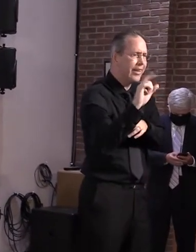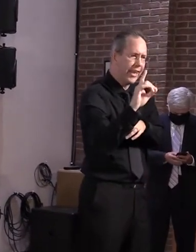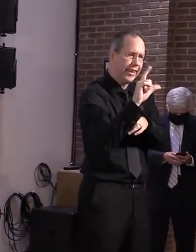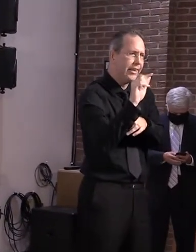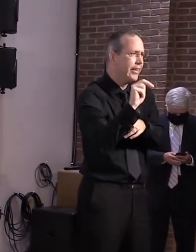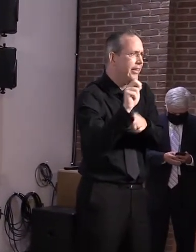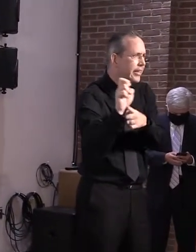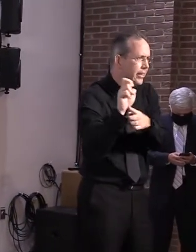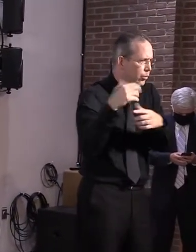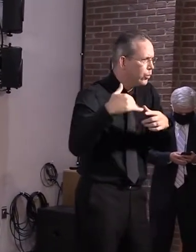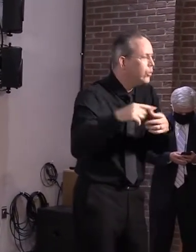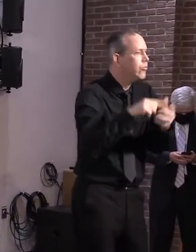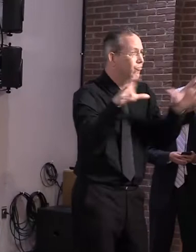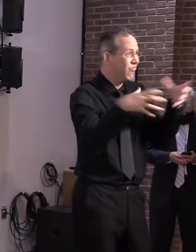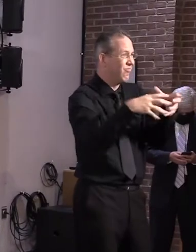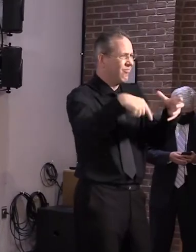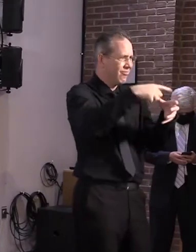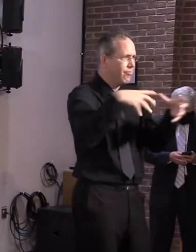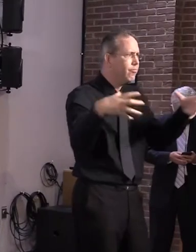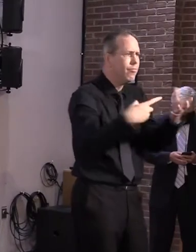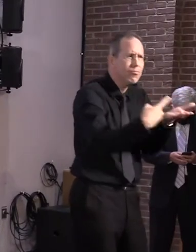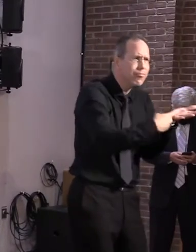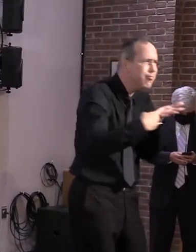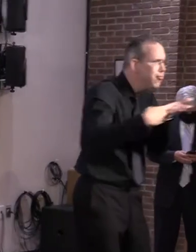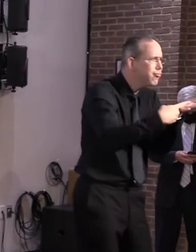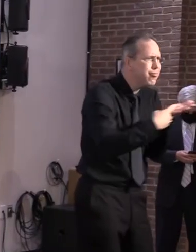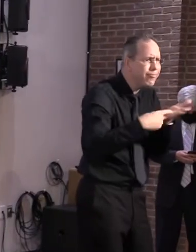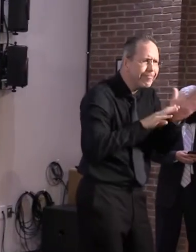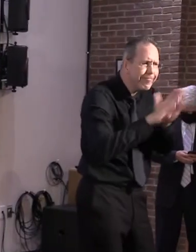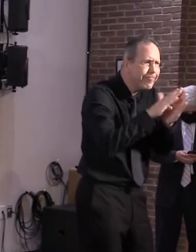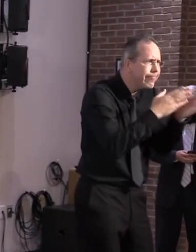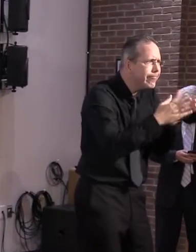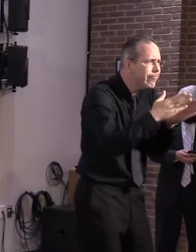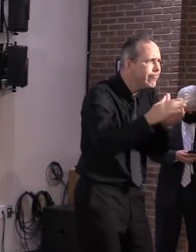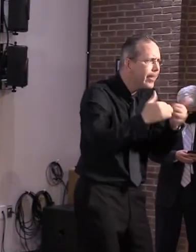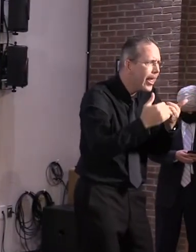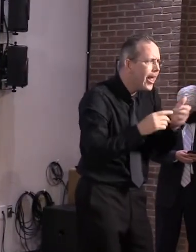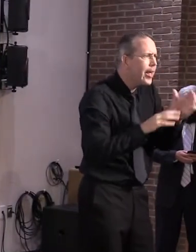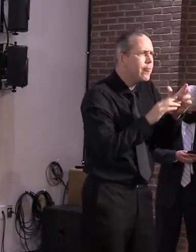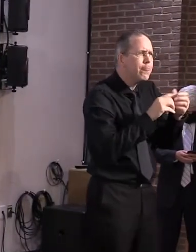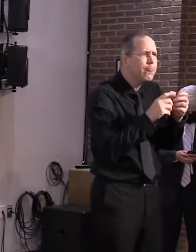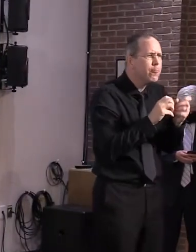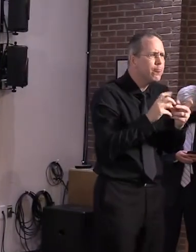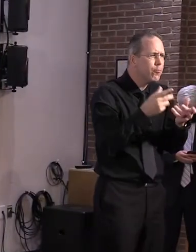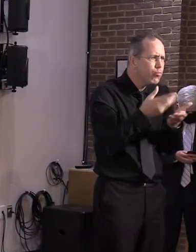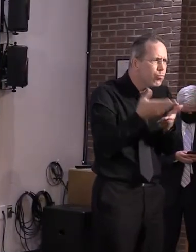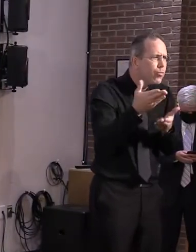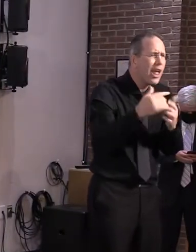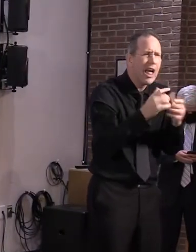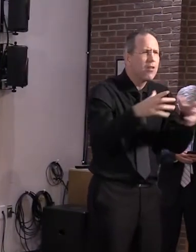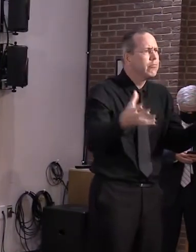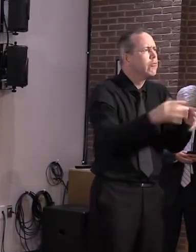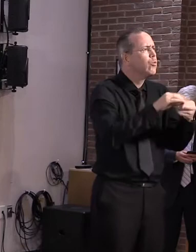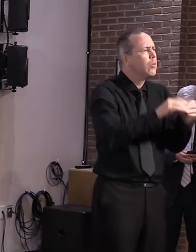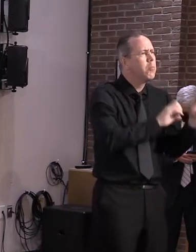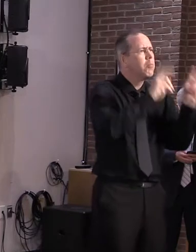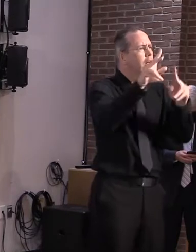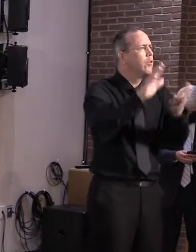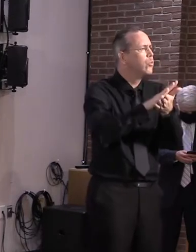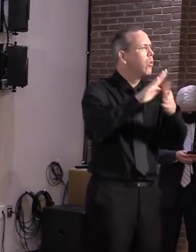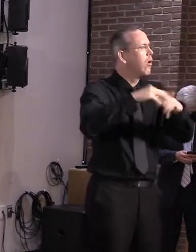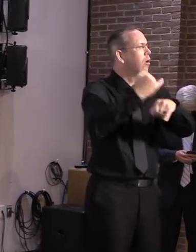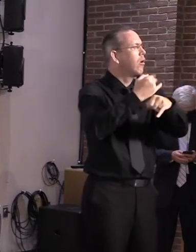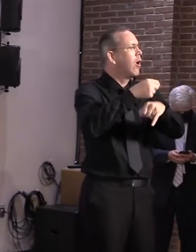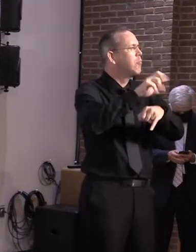chancellor, Sophie Zadotny, on the line as well. And I want to thank everyone for their involvement and their